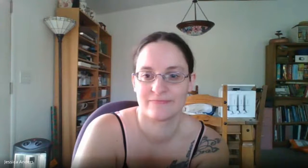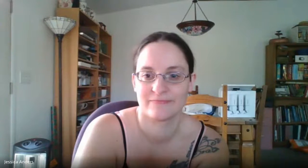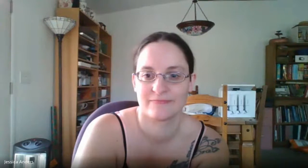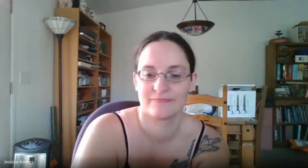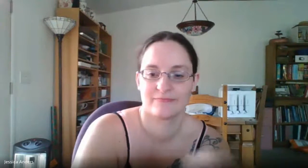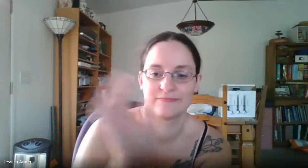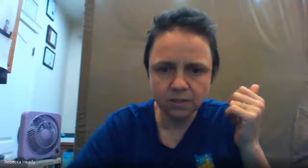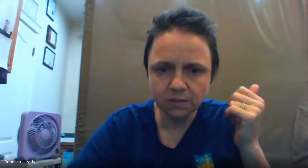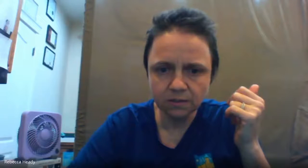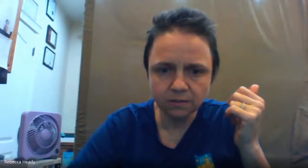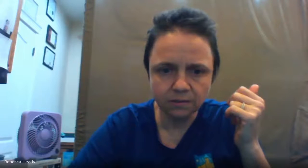There's Carissa.